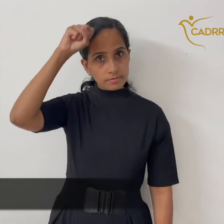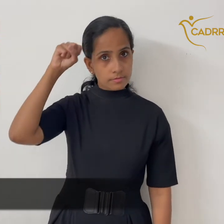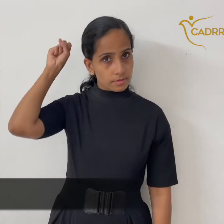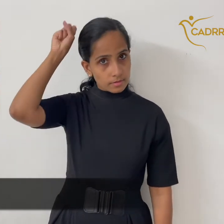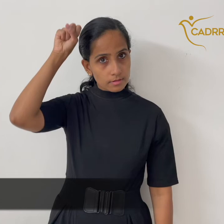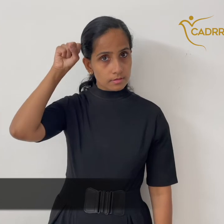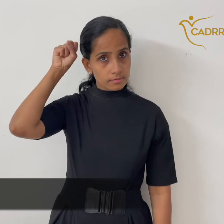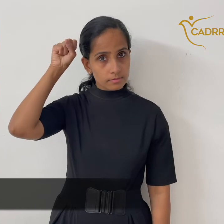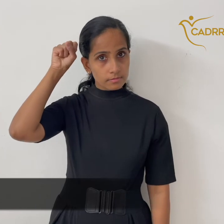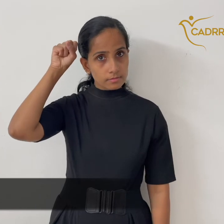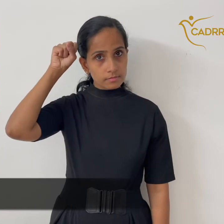Amritsar,